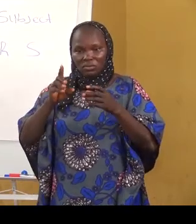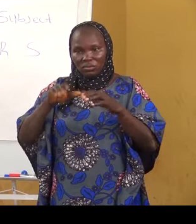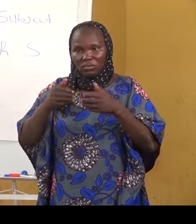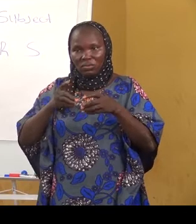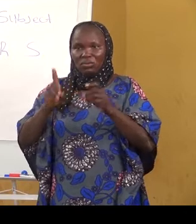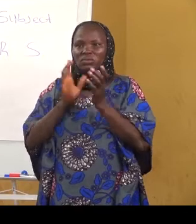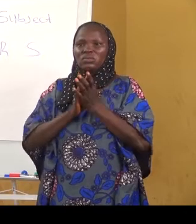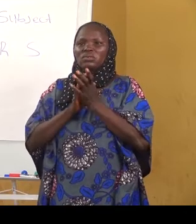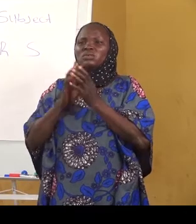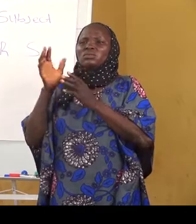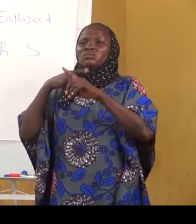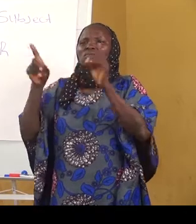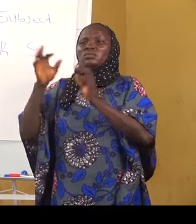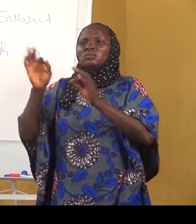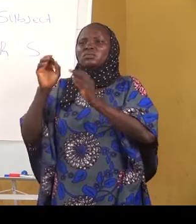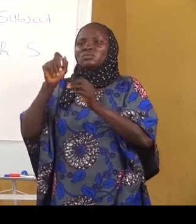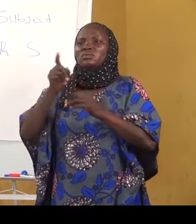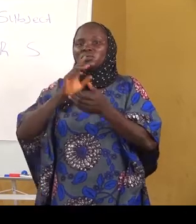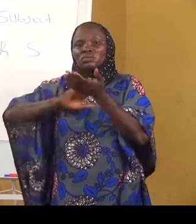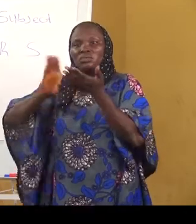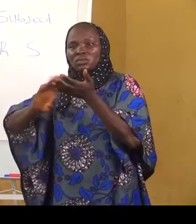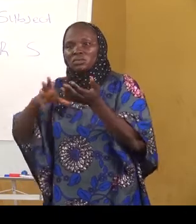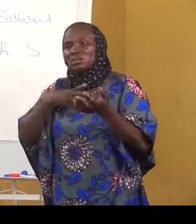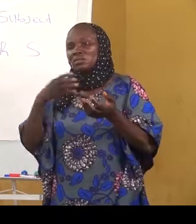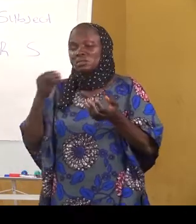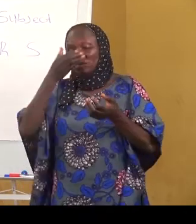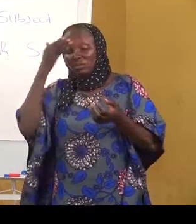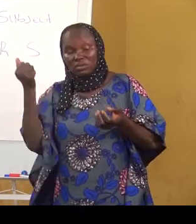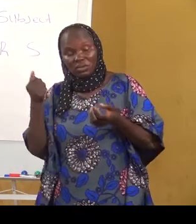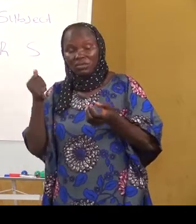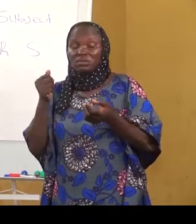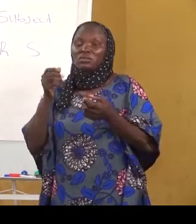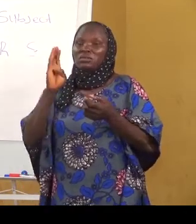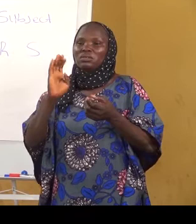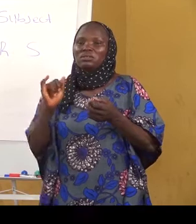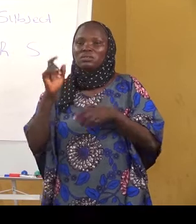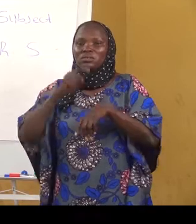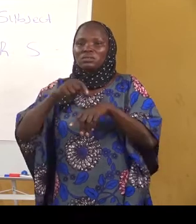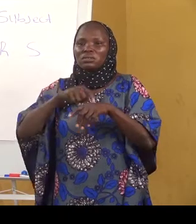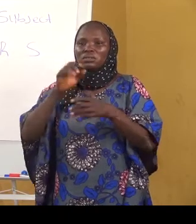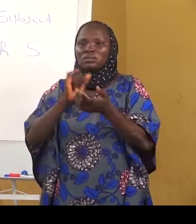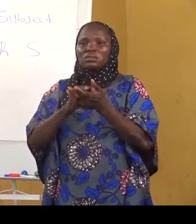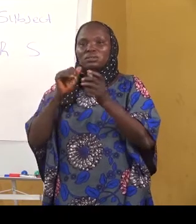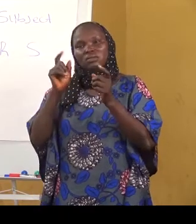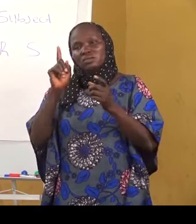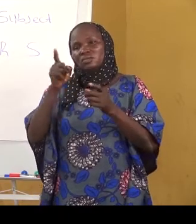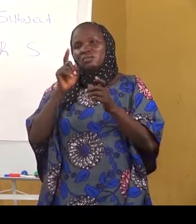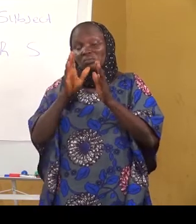and forgotten, by the time you meet with that person, you will not remember the issue. Even when you